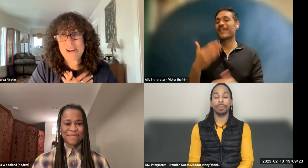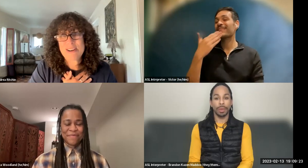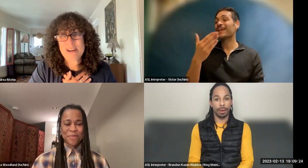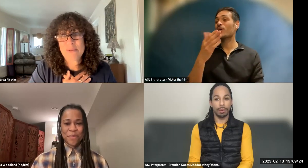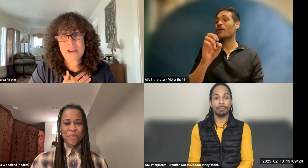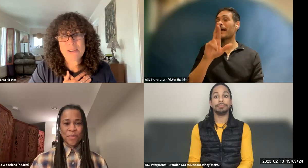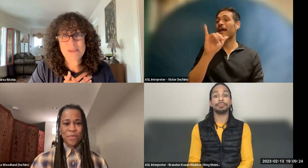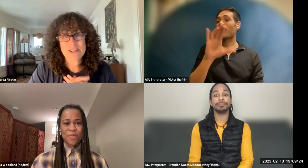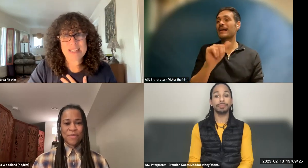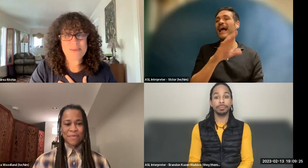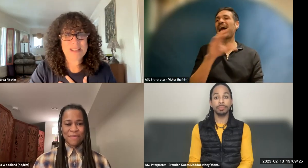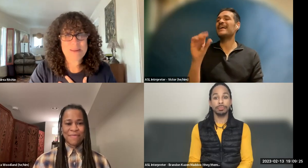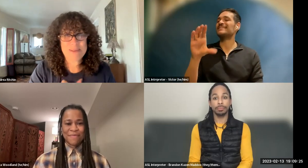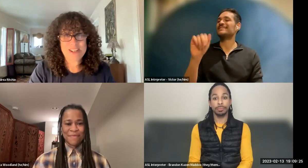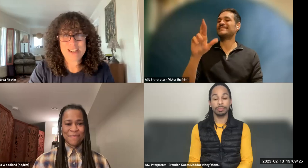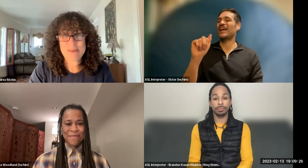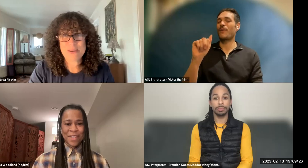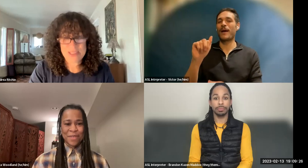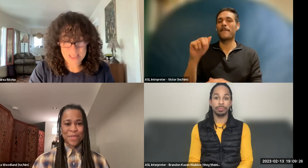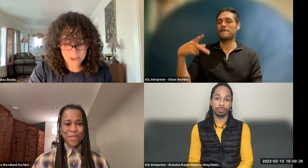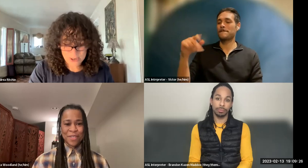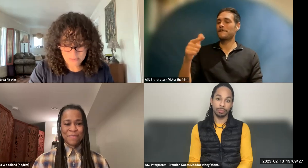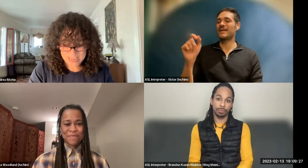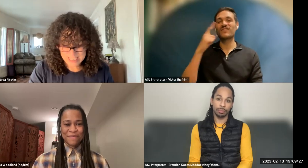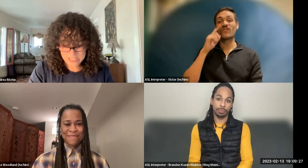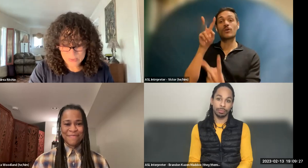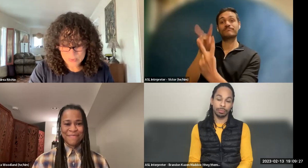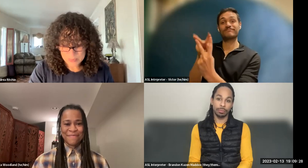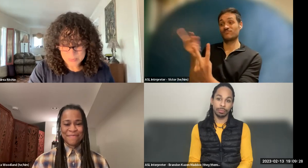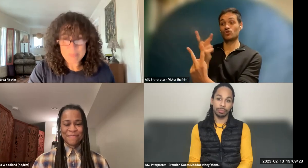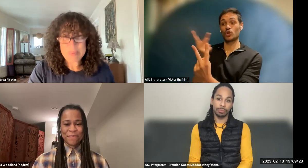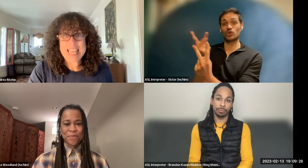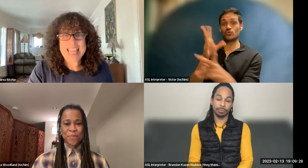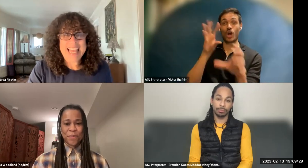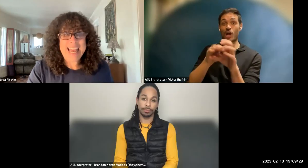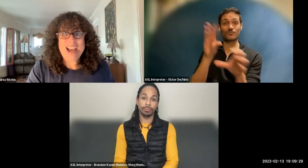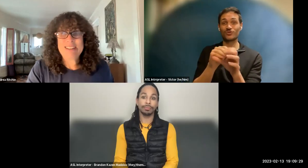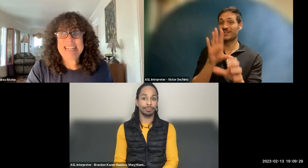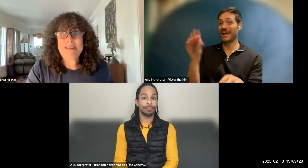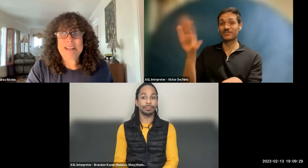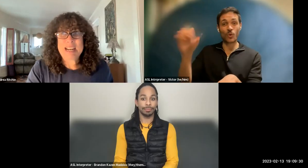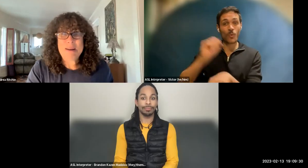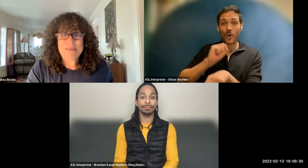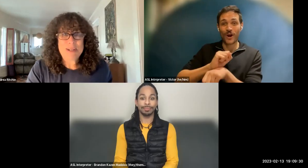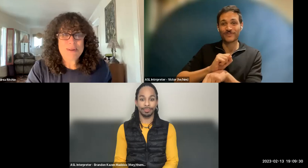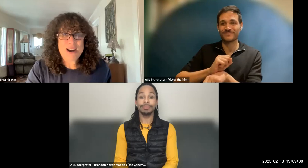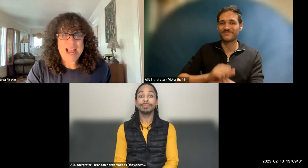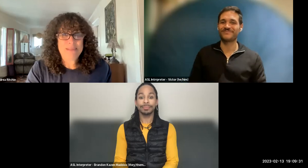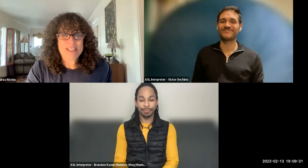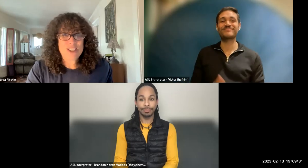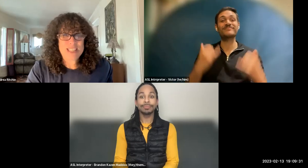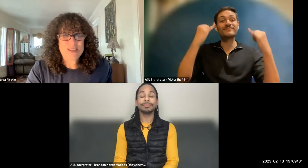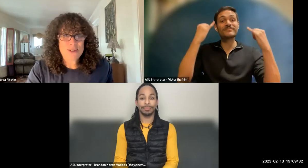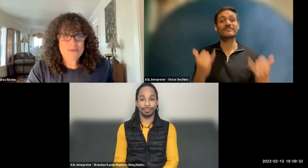for her incredible contribution as well. I appreciate you both and the work you're pointing us to. All right, I'm going to come to